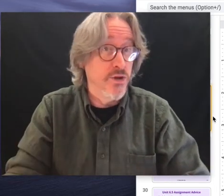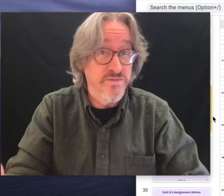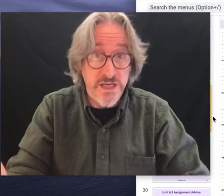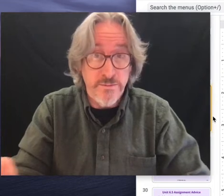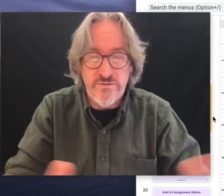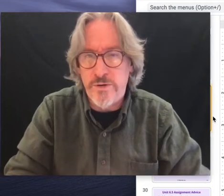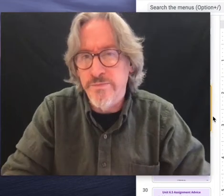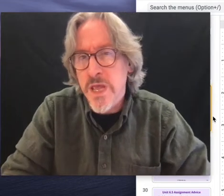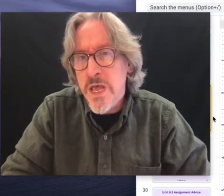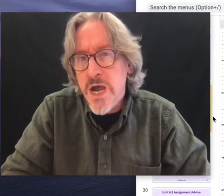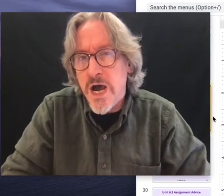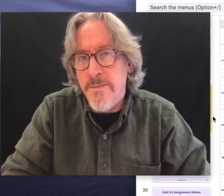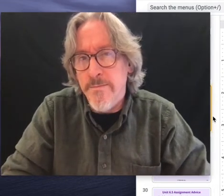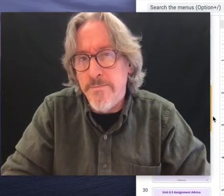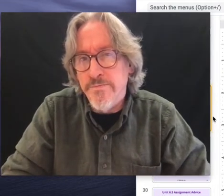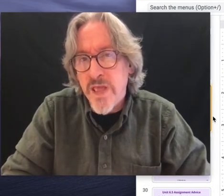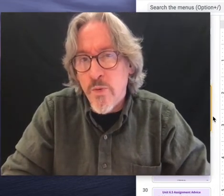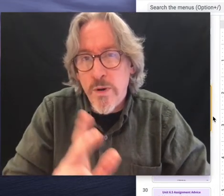sign you've seen before.